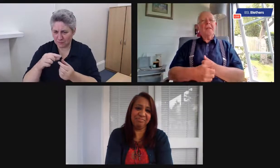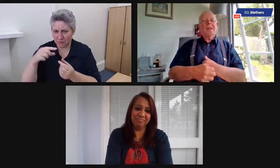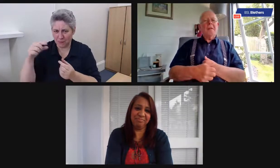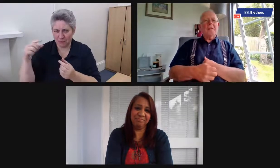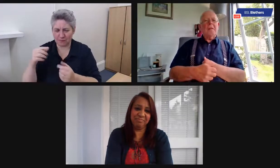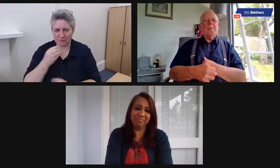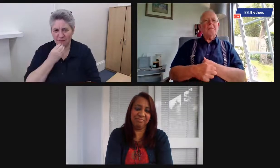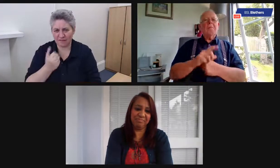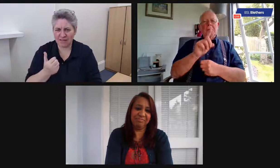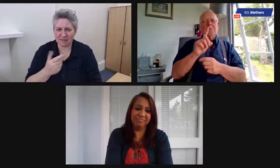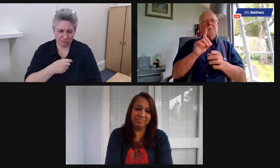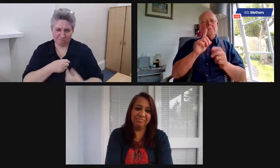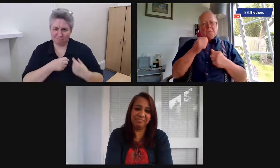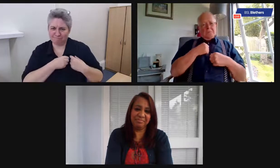it'd be interesting to know if it was native.